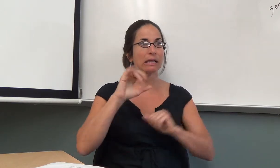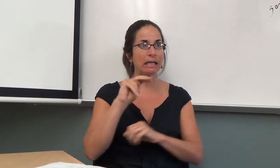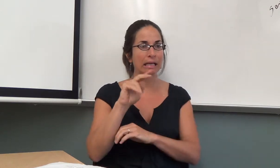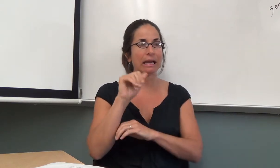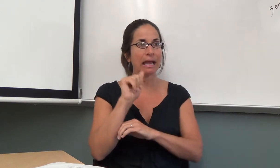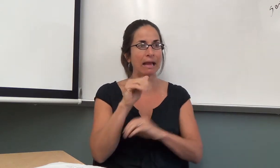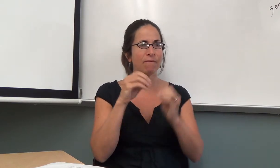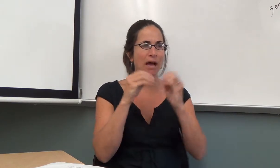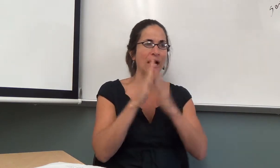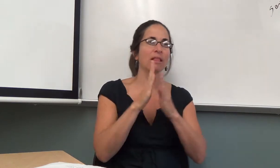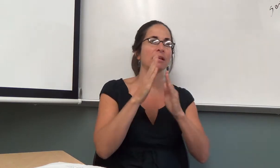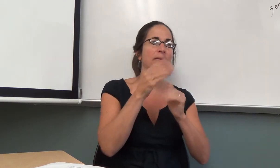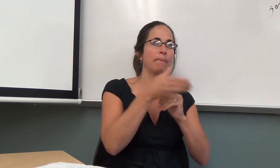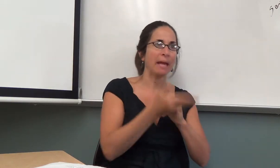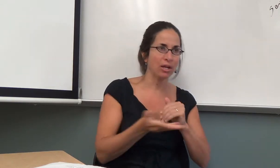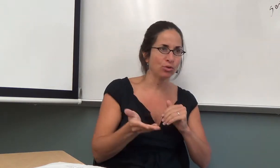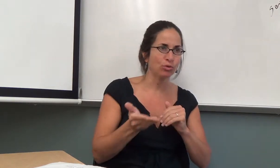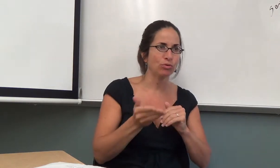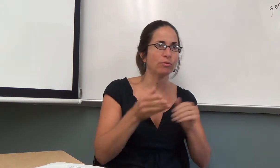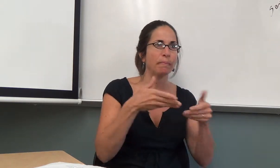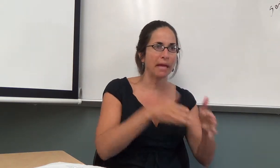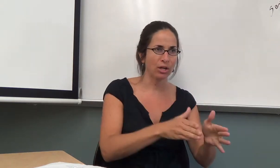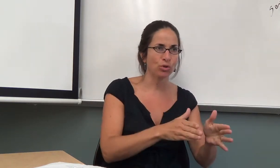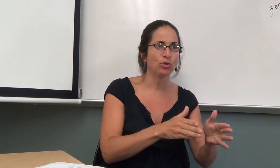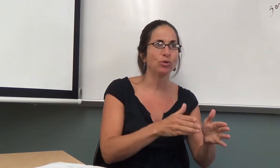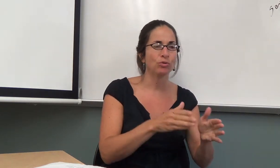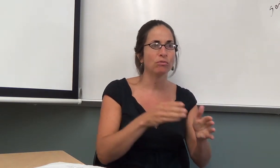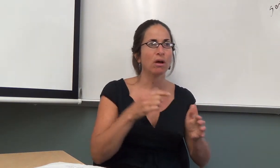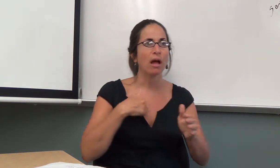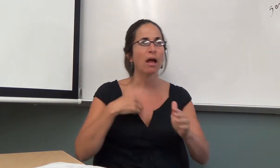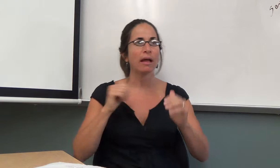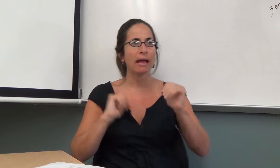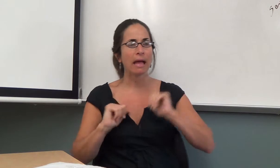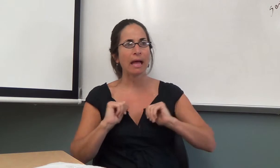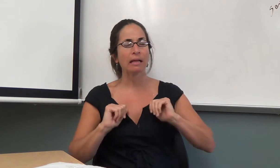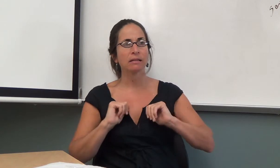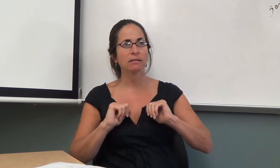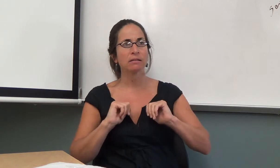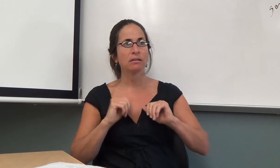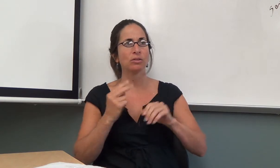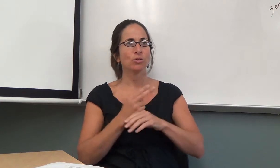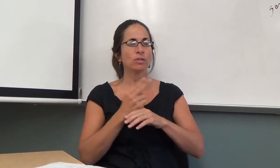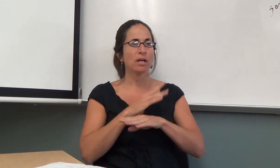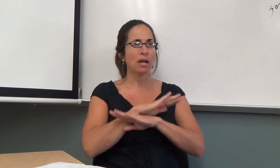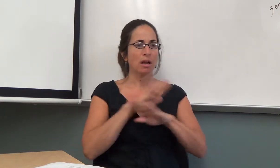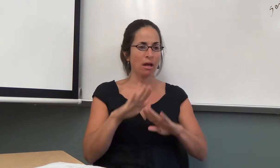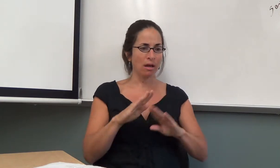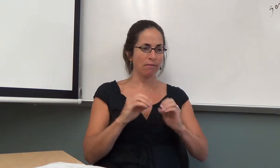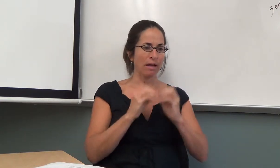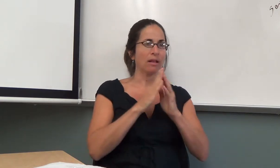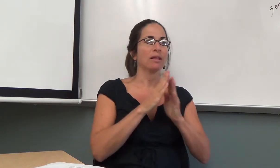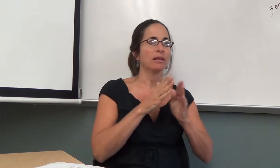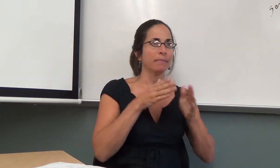that would be descriptive, right? Okay. I act in a non-violent manner, that would be descriptive. If I say